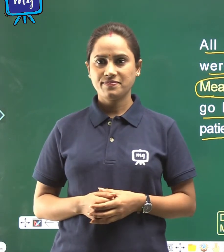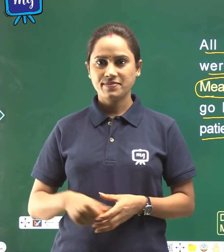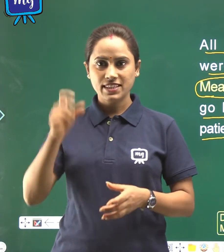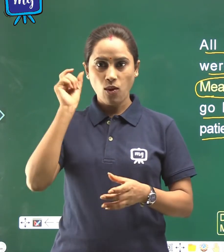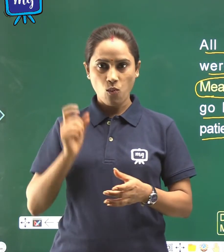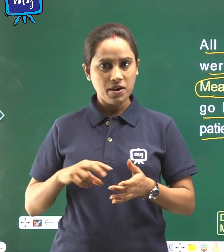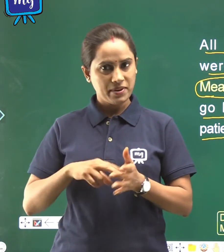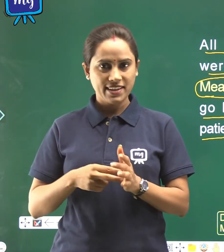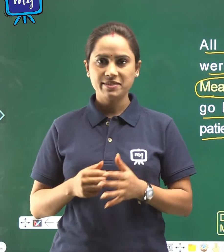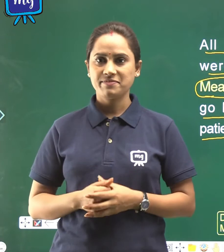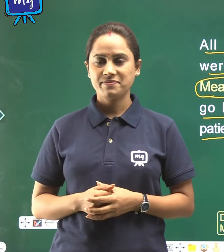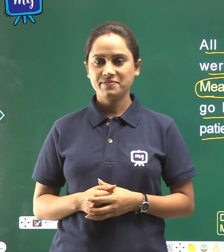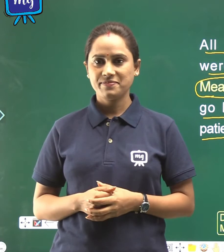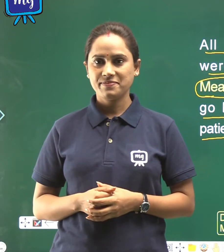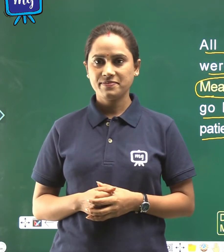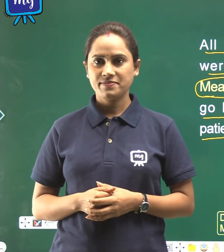Word meaning: